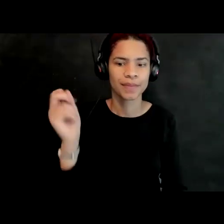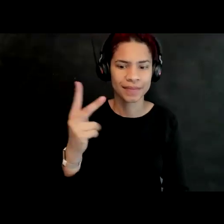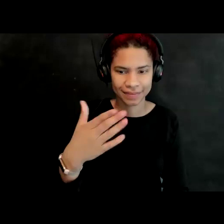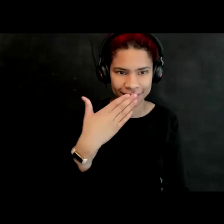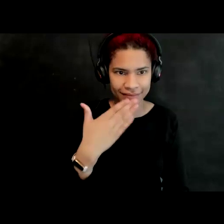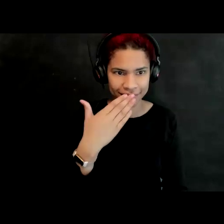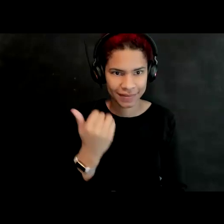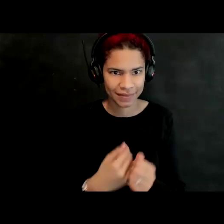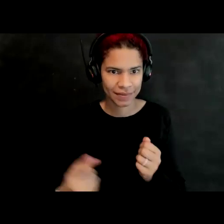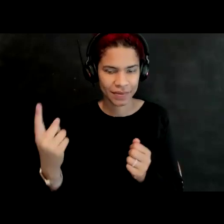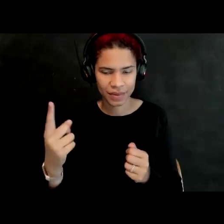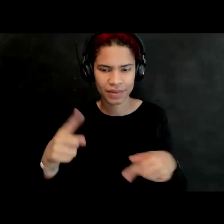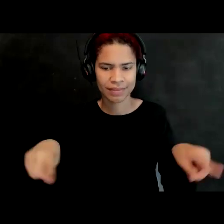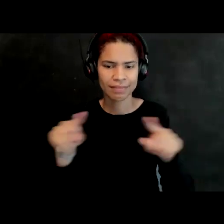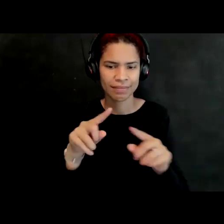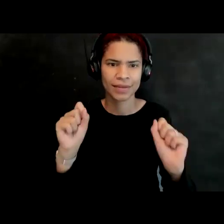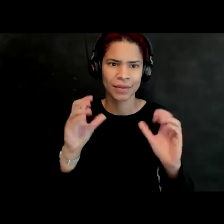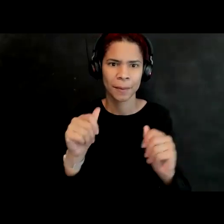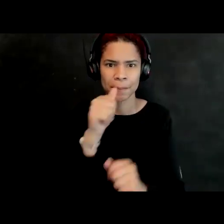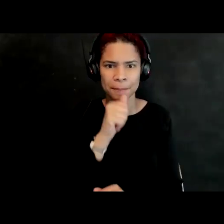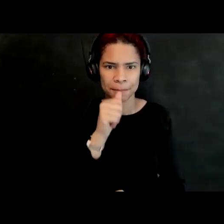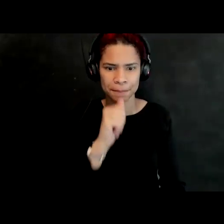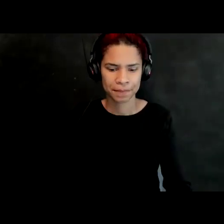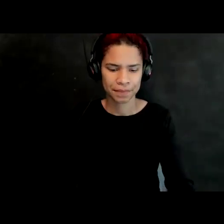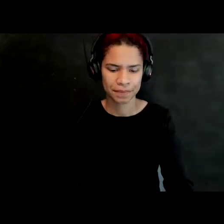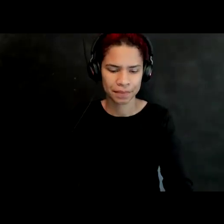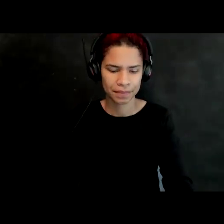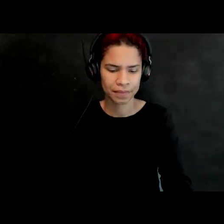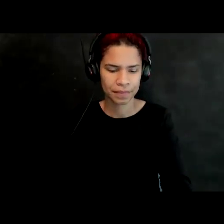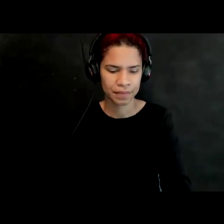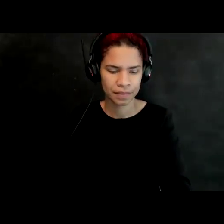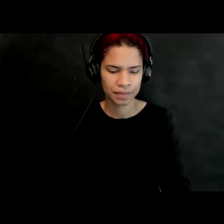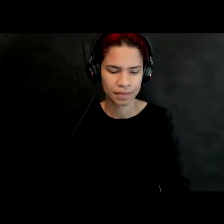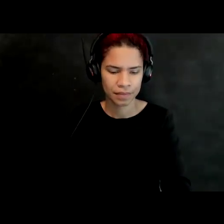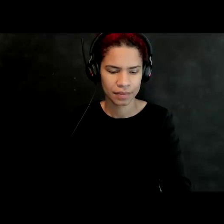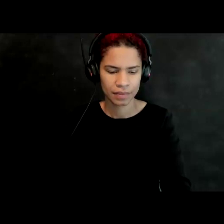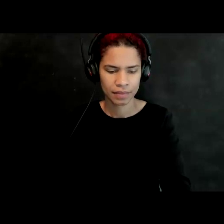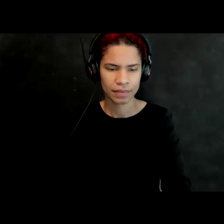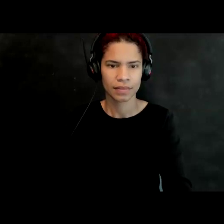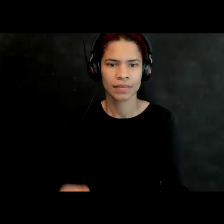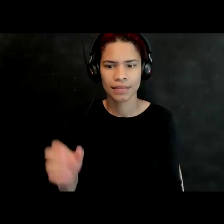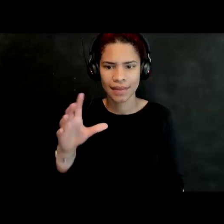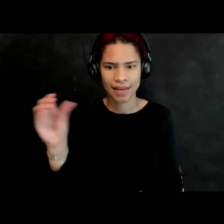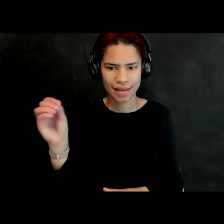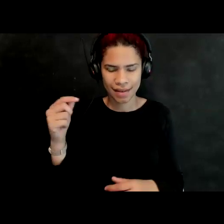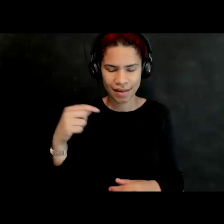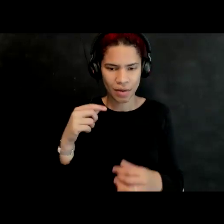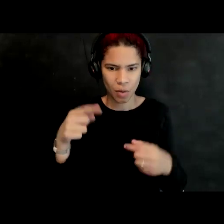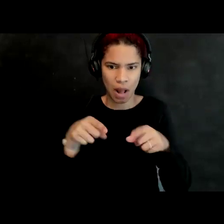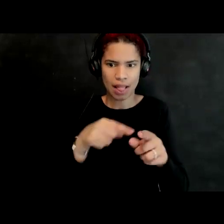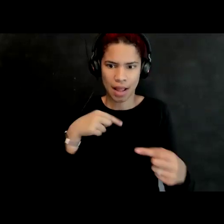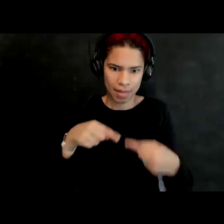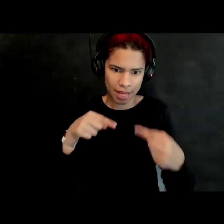your patience. You all were so patient and lovely while I struggled with technology, which is so ironic, right? Given what we're talking about.